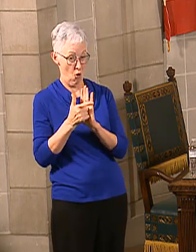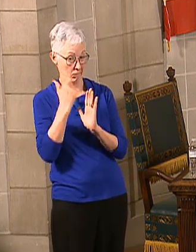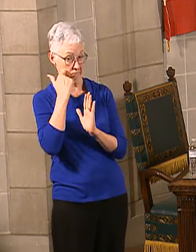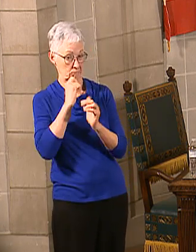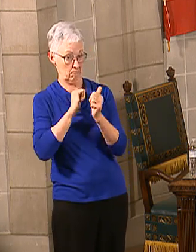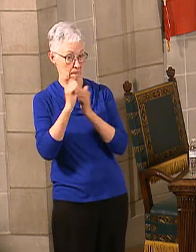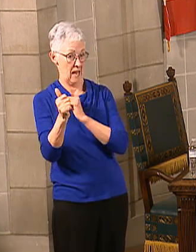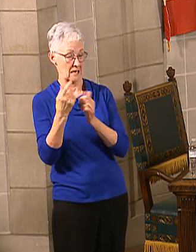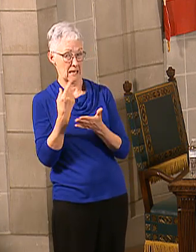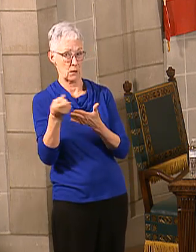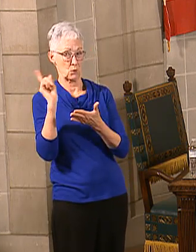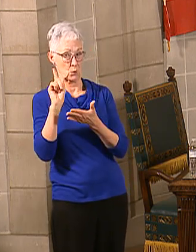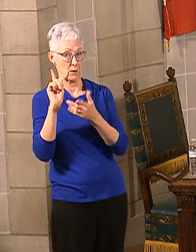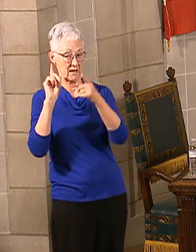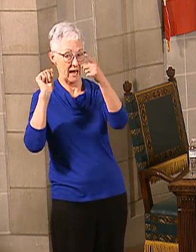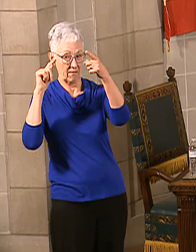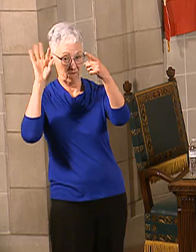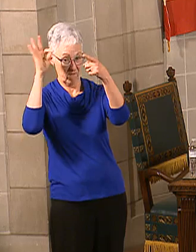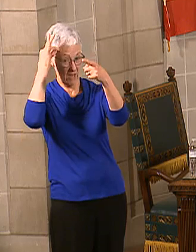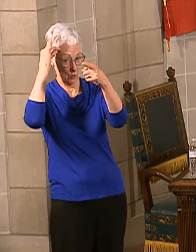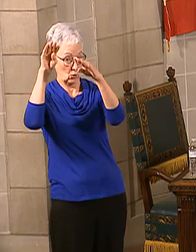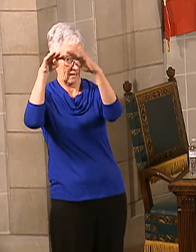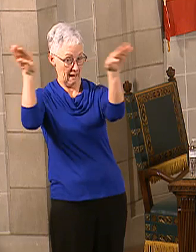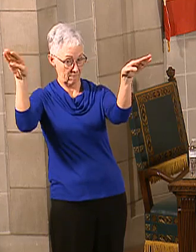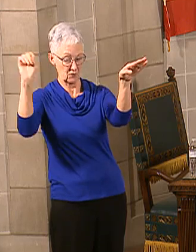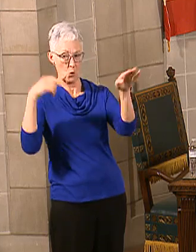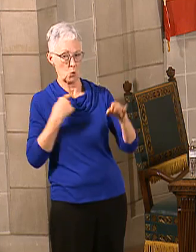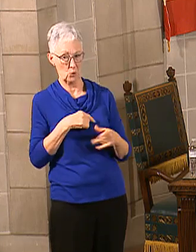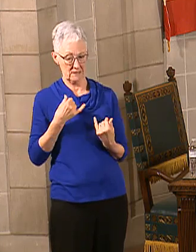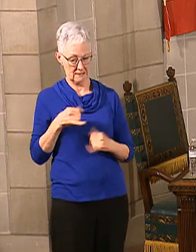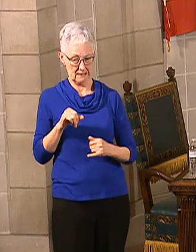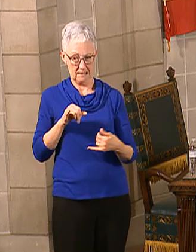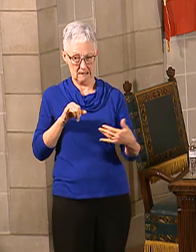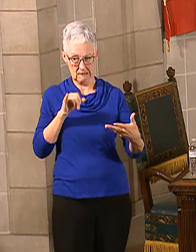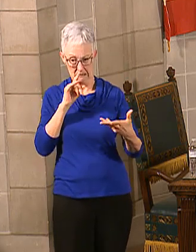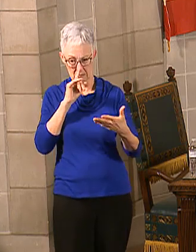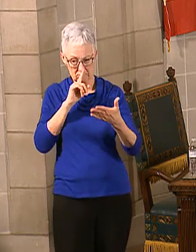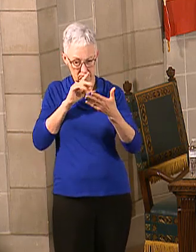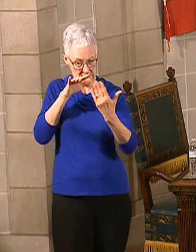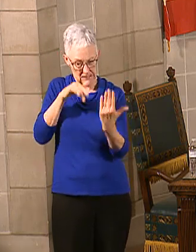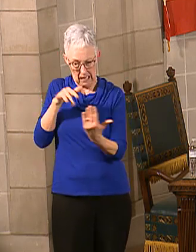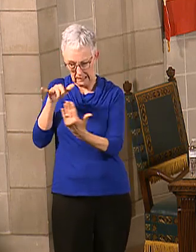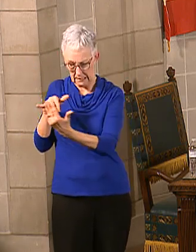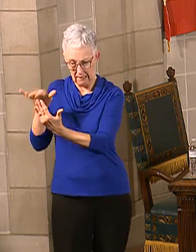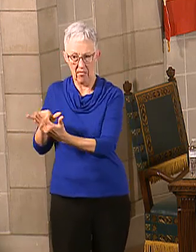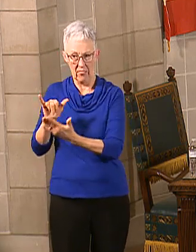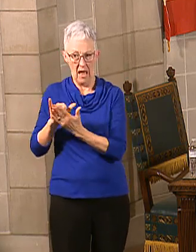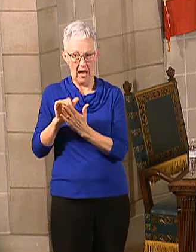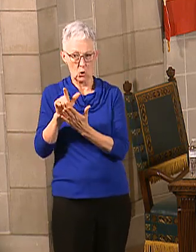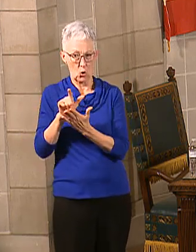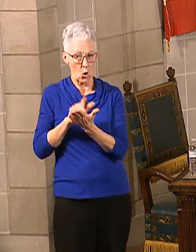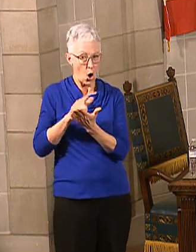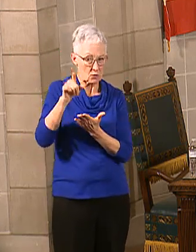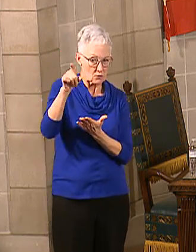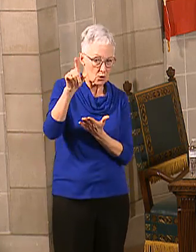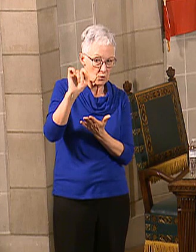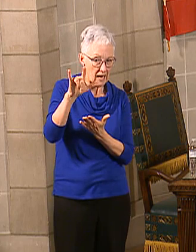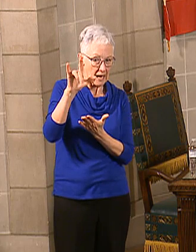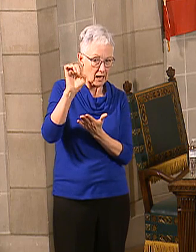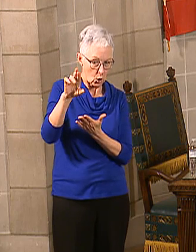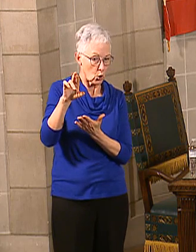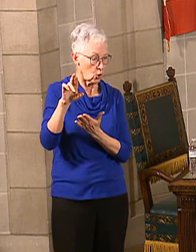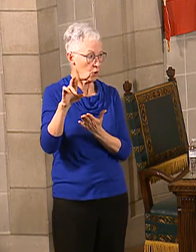of research on doing that. But if it's a separate issue that I'm not familiar with, we'll have to, again, we'll just have to run it down and get back to you. So Taylor, will you take a note till we get back to Martha on